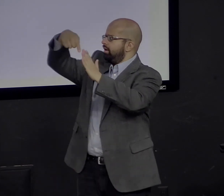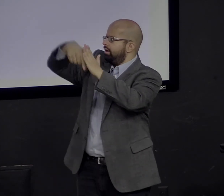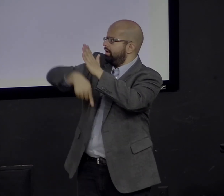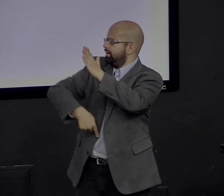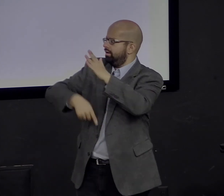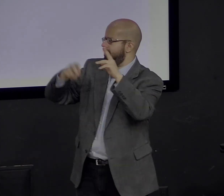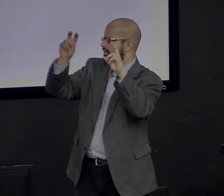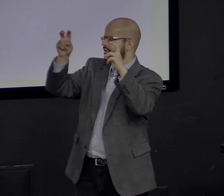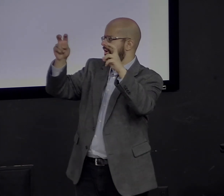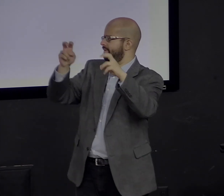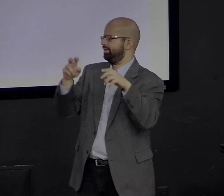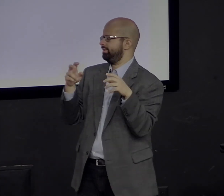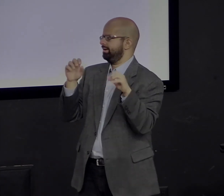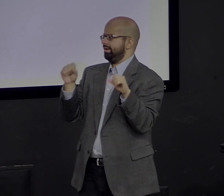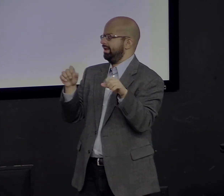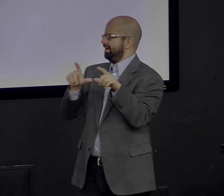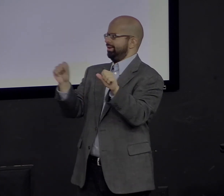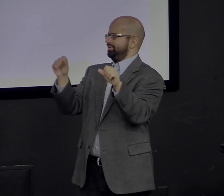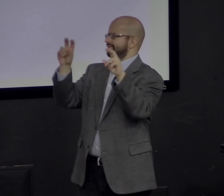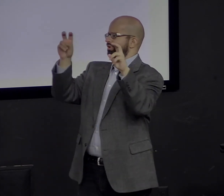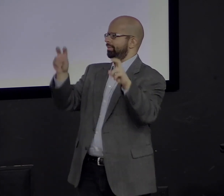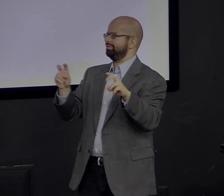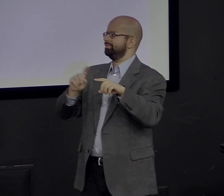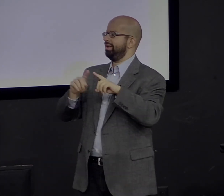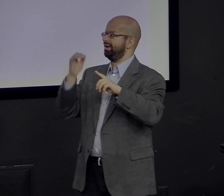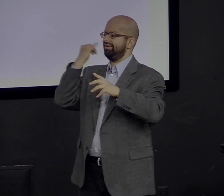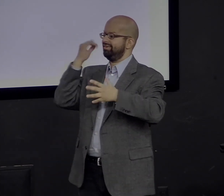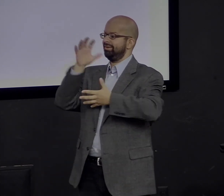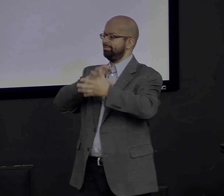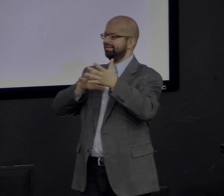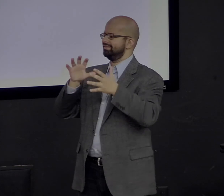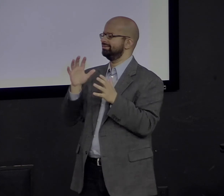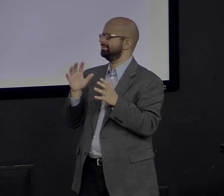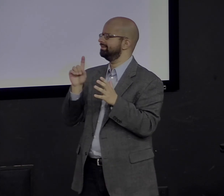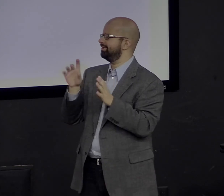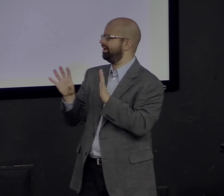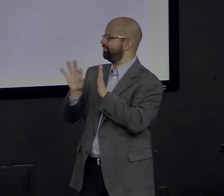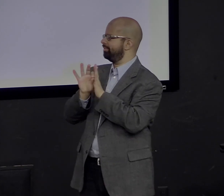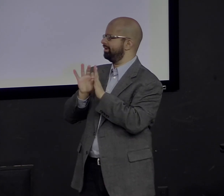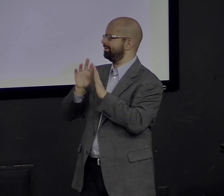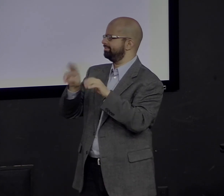around language policy, because international conventions could take place in an academic setting,